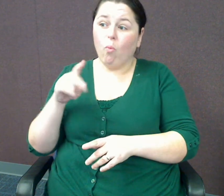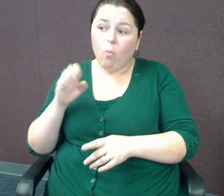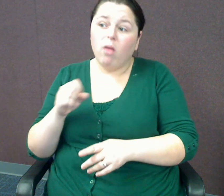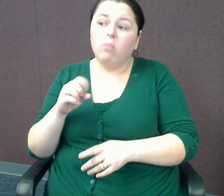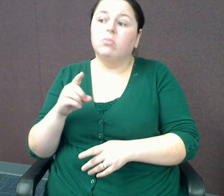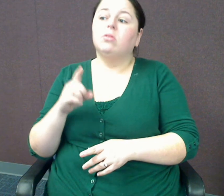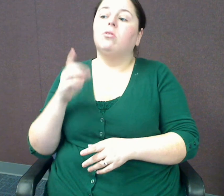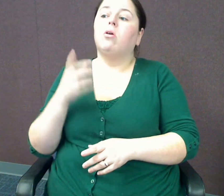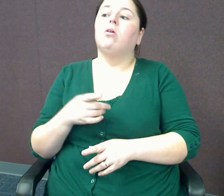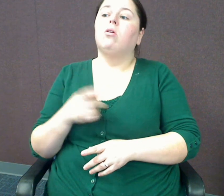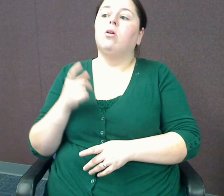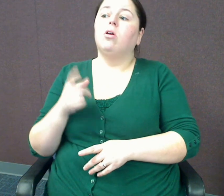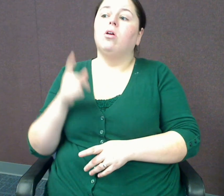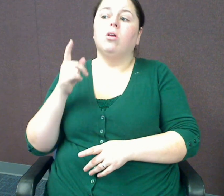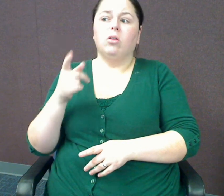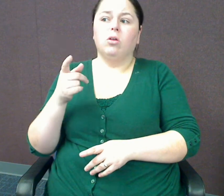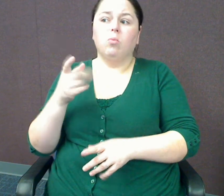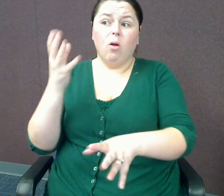Well, you're arrested for raping her.